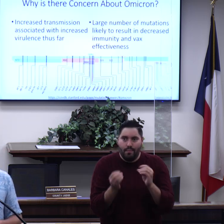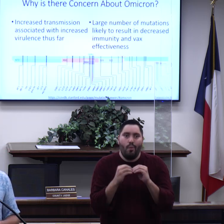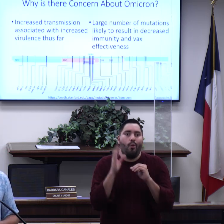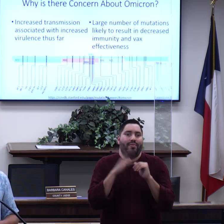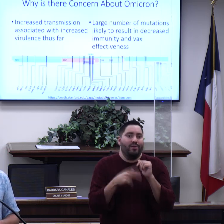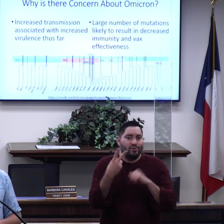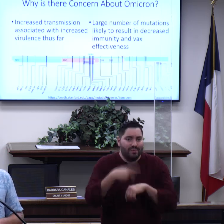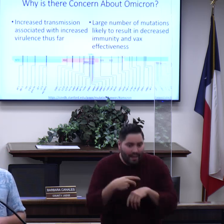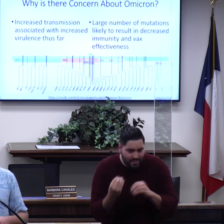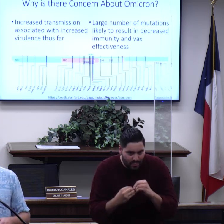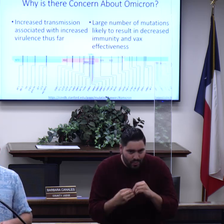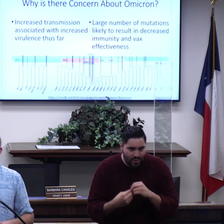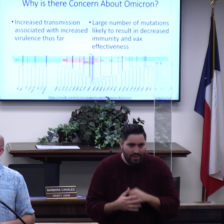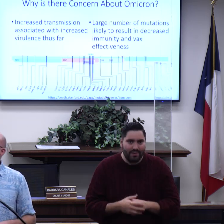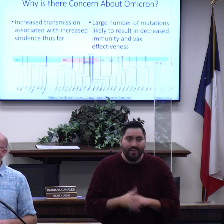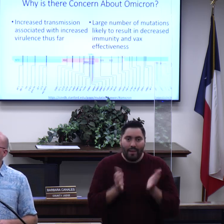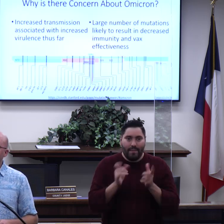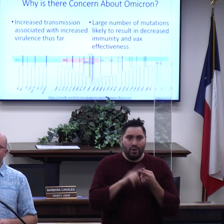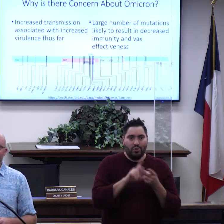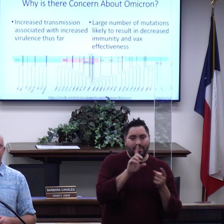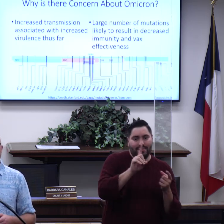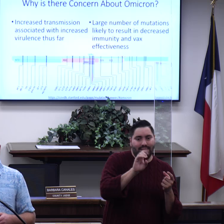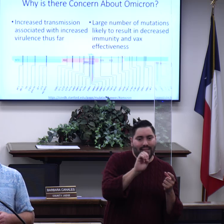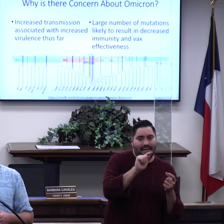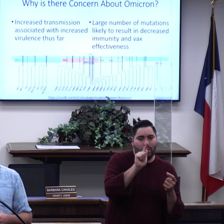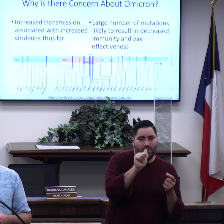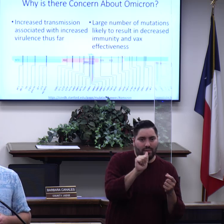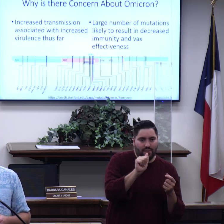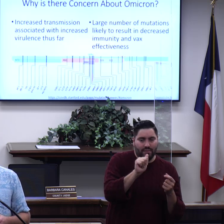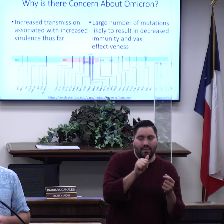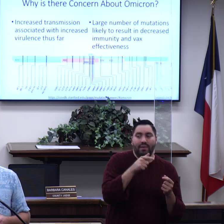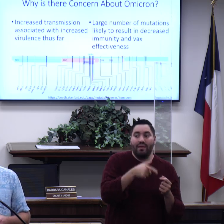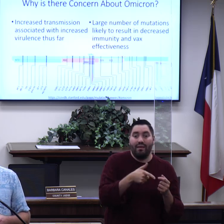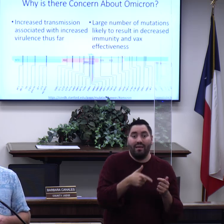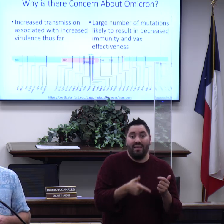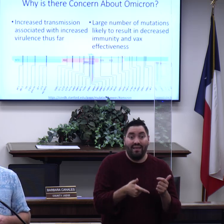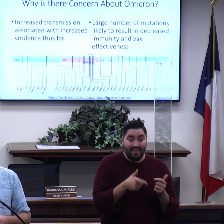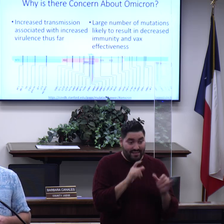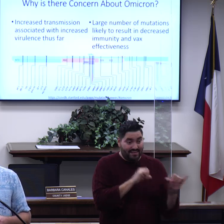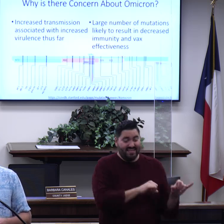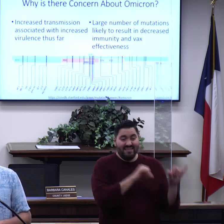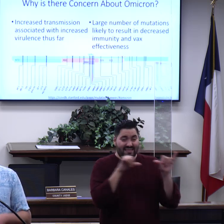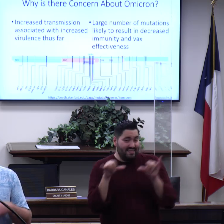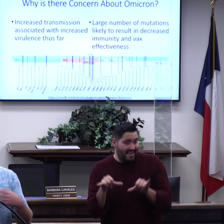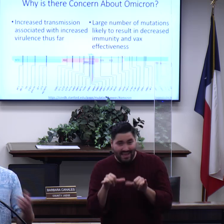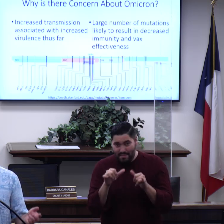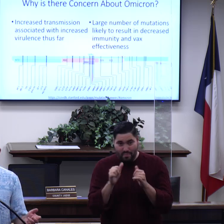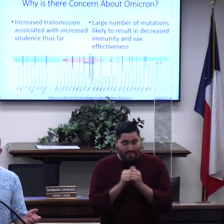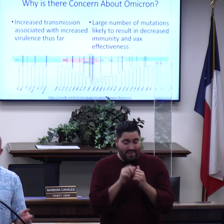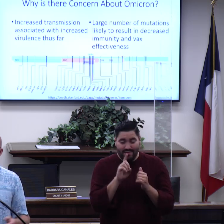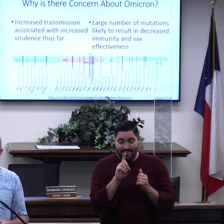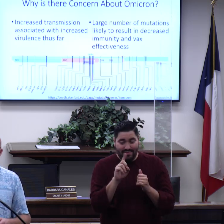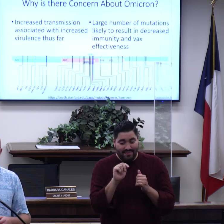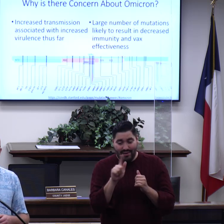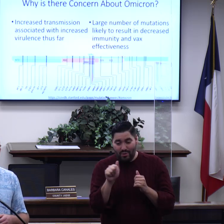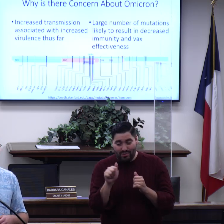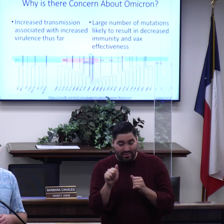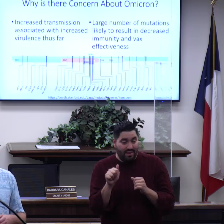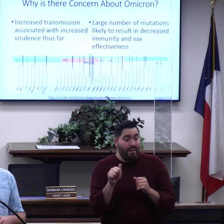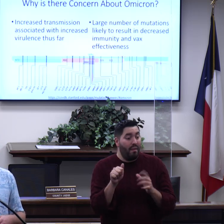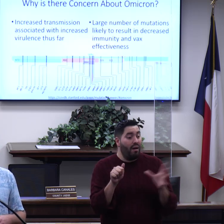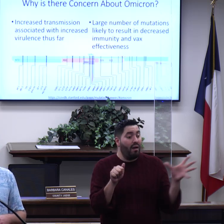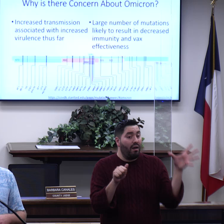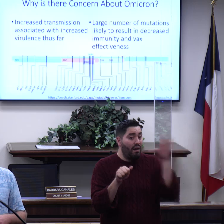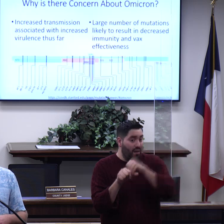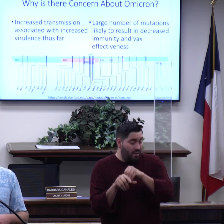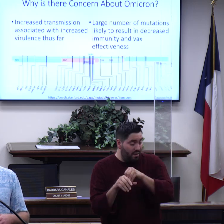in the spike protein as the Delta variant. And it has most of the mutations that the Delta variant has, most of the mutations that the Alpha variant